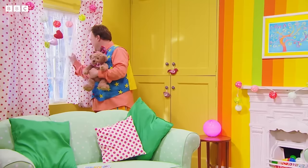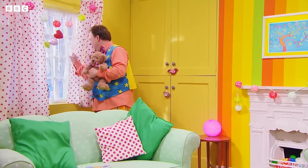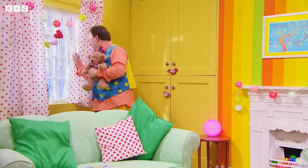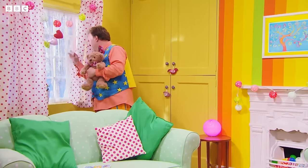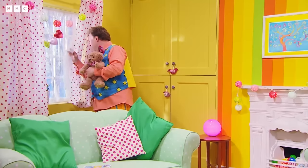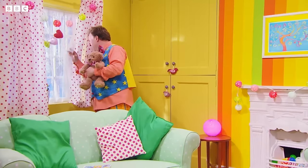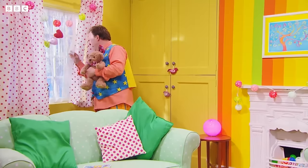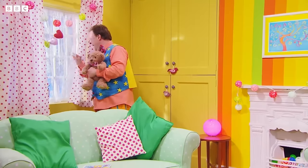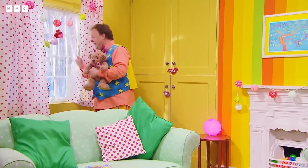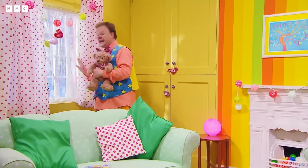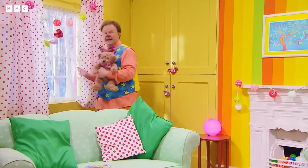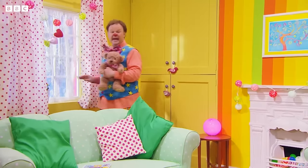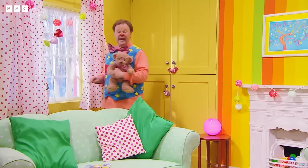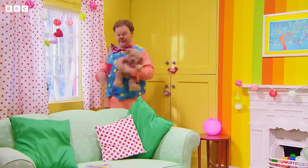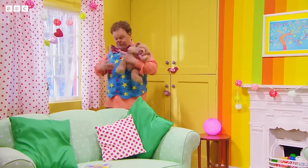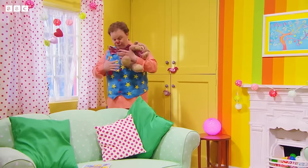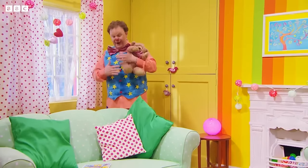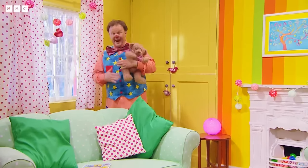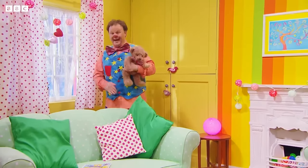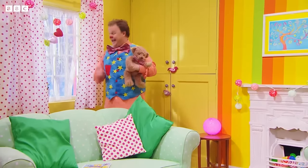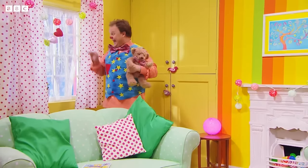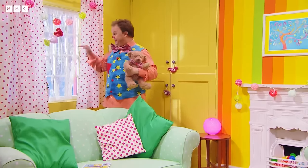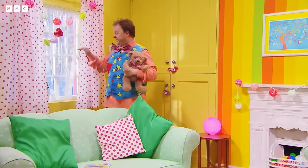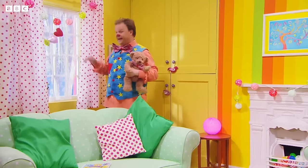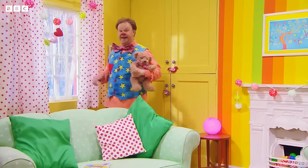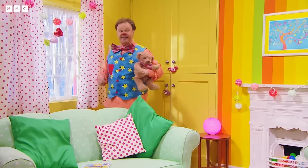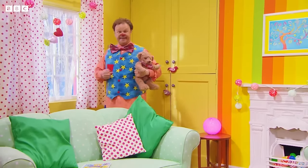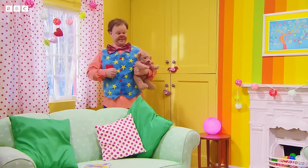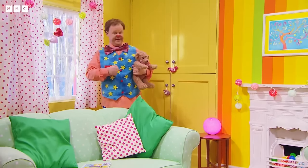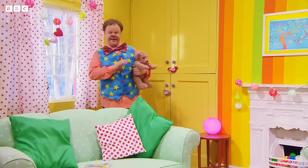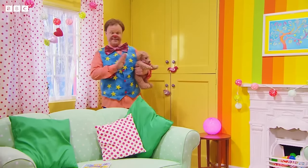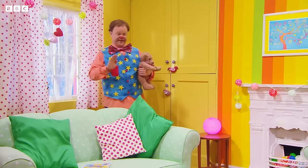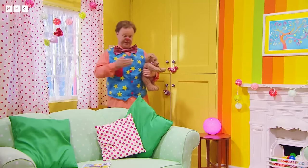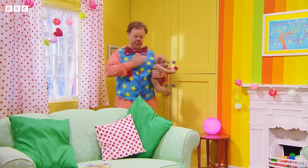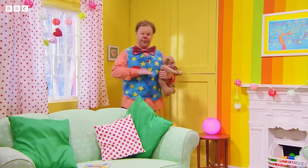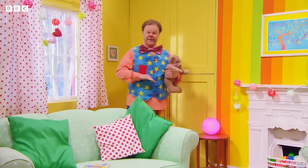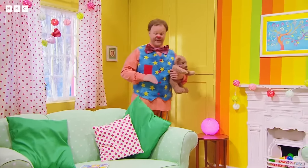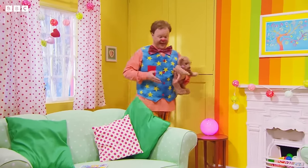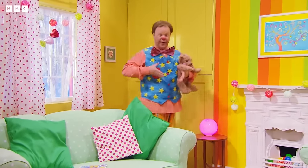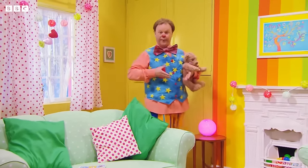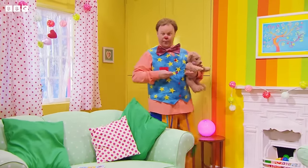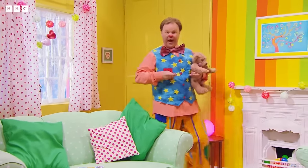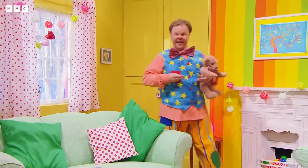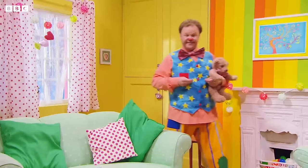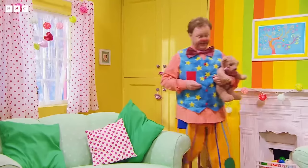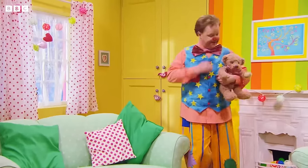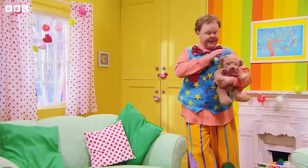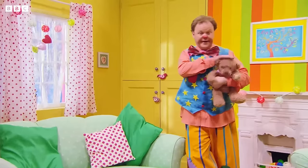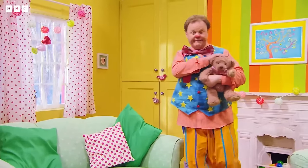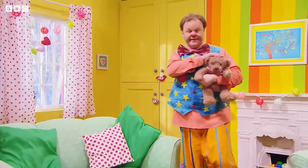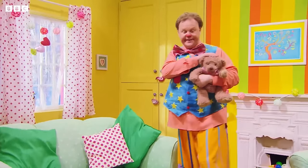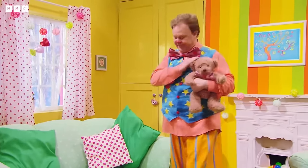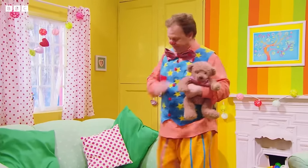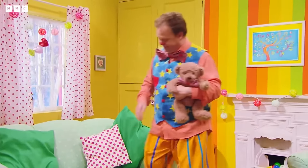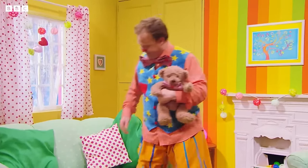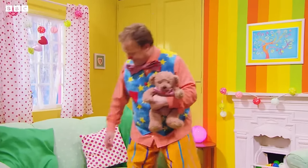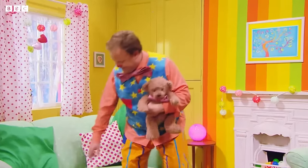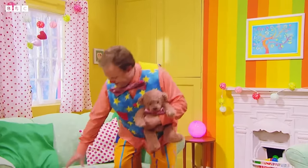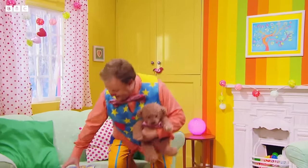Mr. Tumble? Well, it's raining outside. I don't want to get wet. Uh-oh,